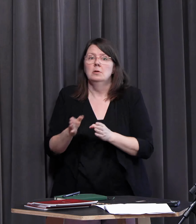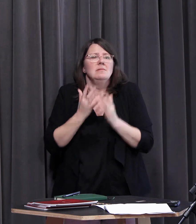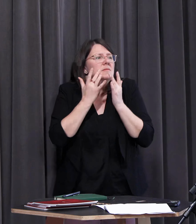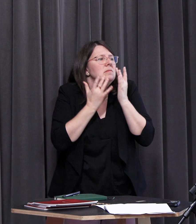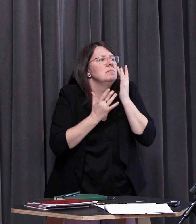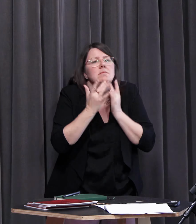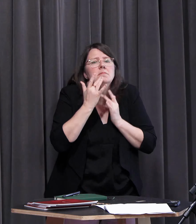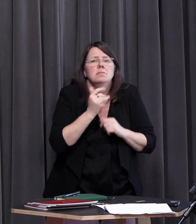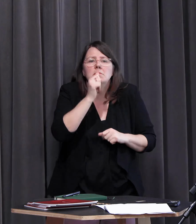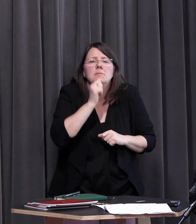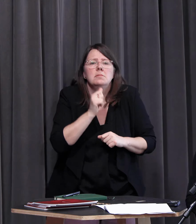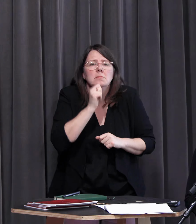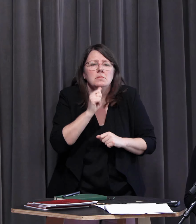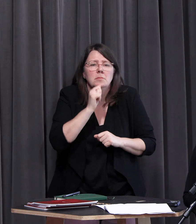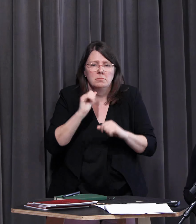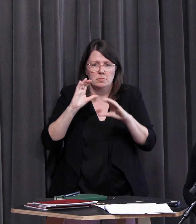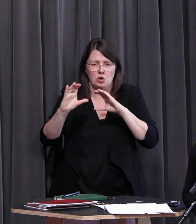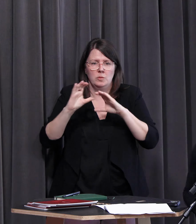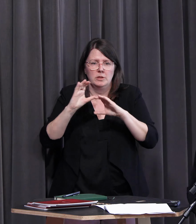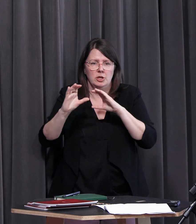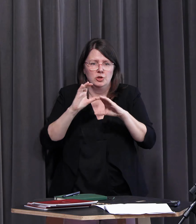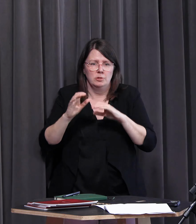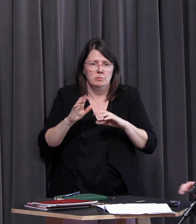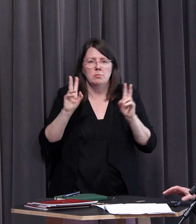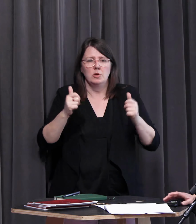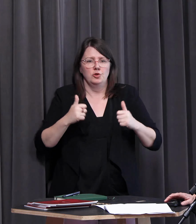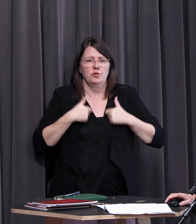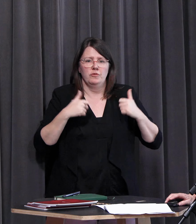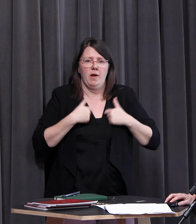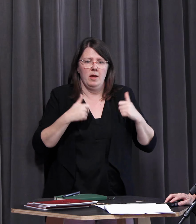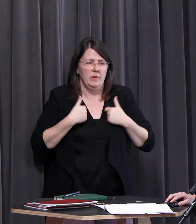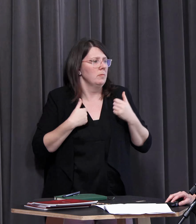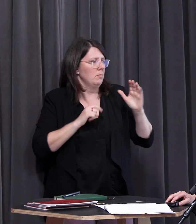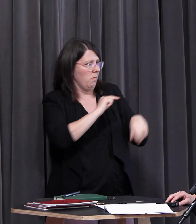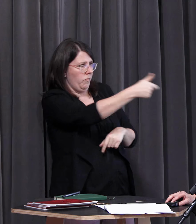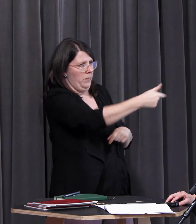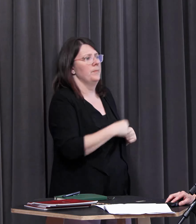surviving that communication. And Tiphaine is going to share us some examples about that.